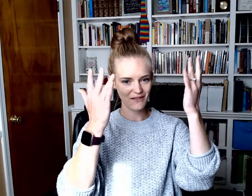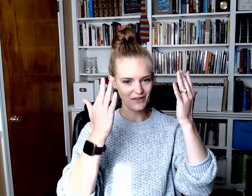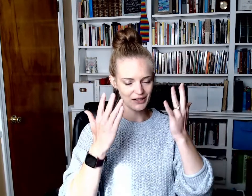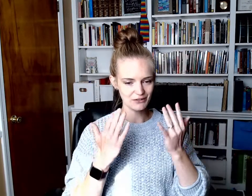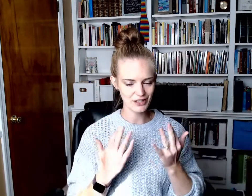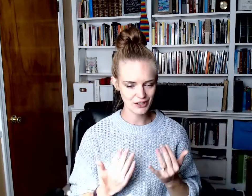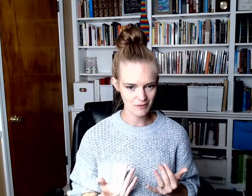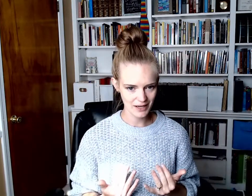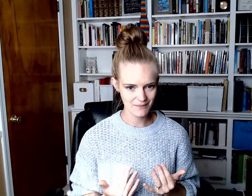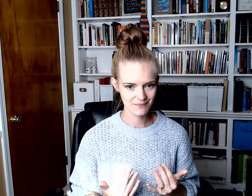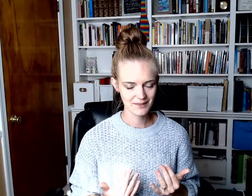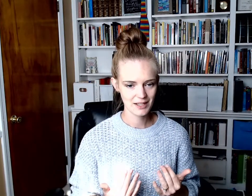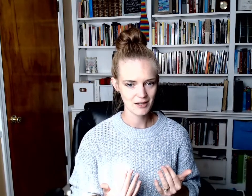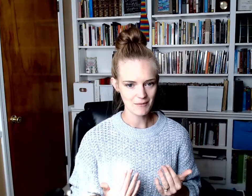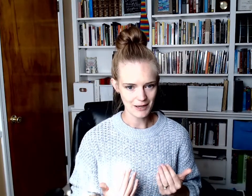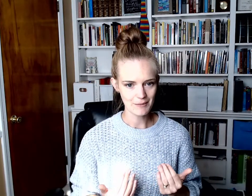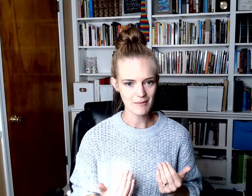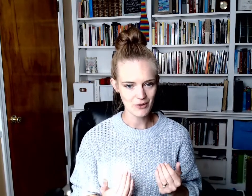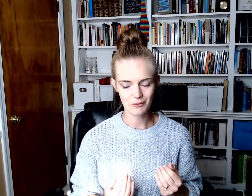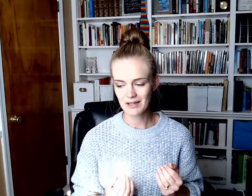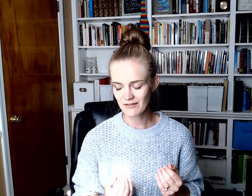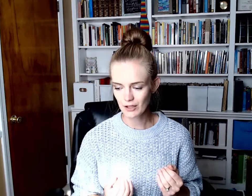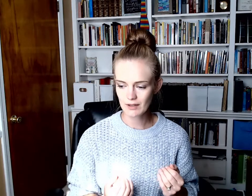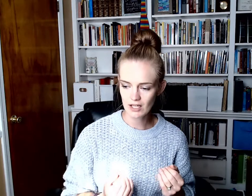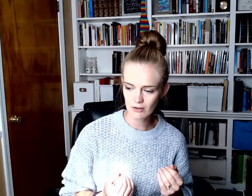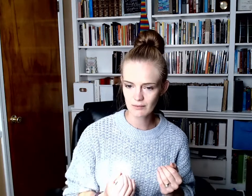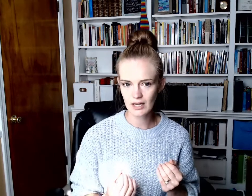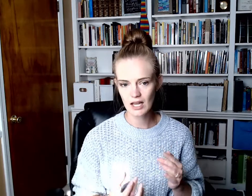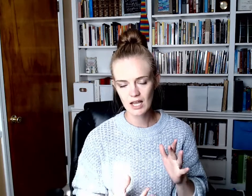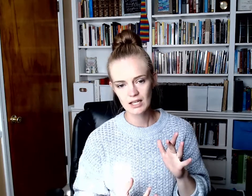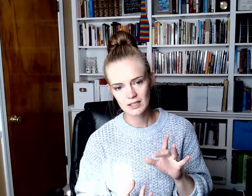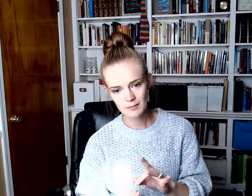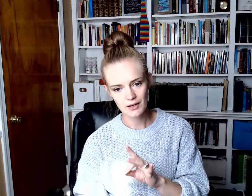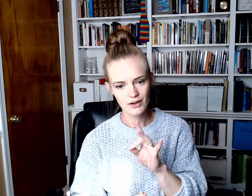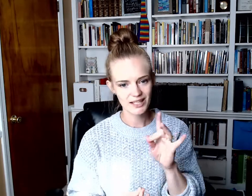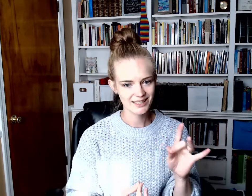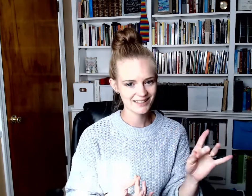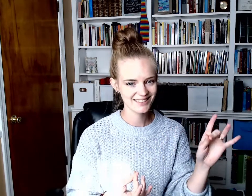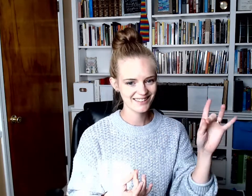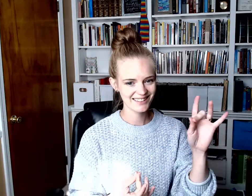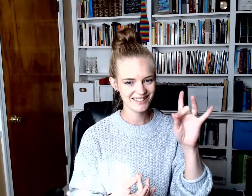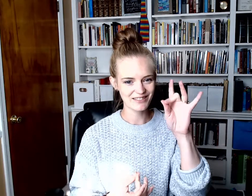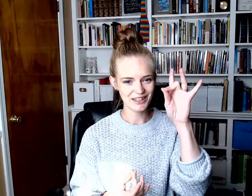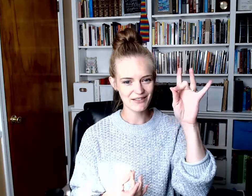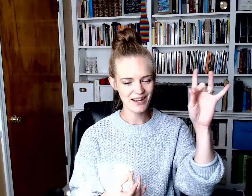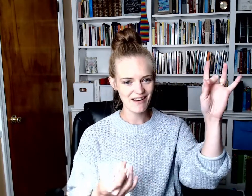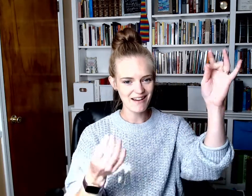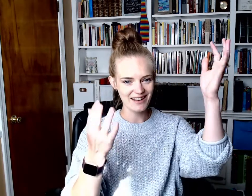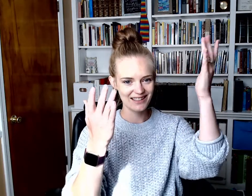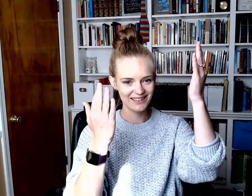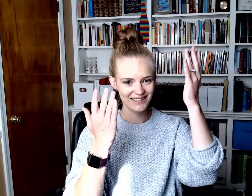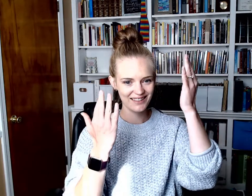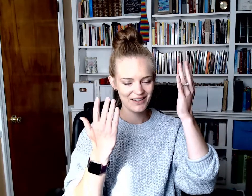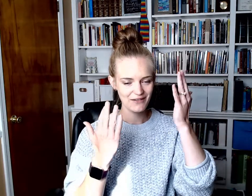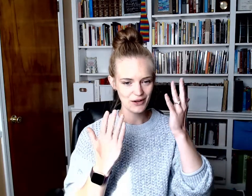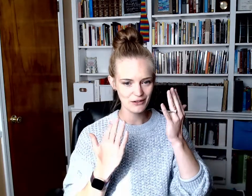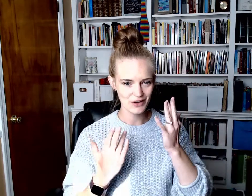fall afresh on me. Melt me, mold me, fill me, use me. Spirit of the living God, fall afresh on